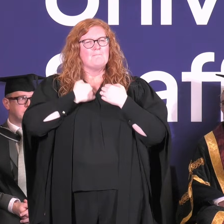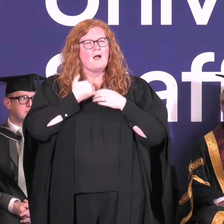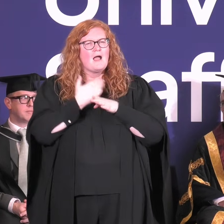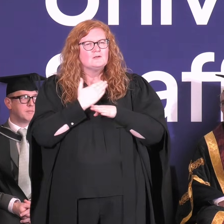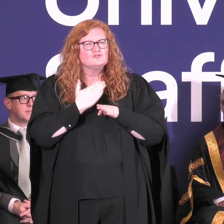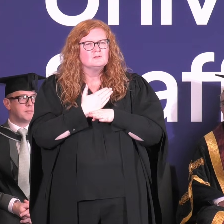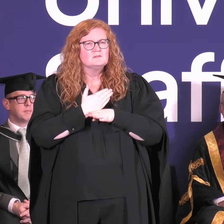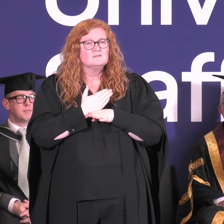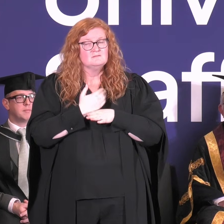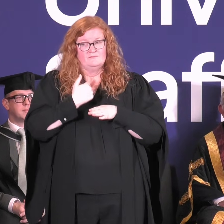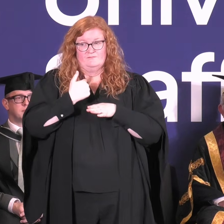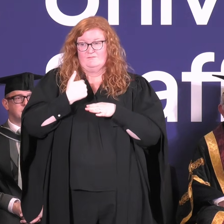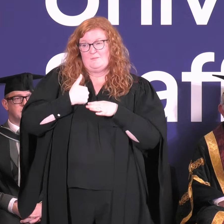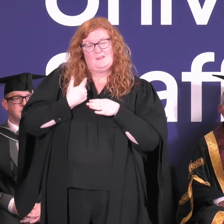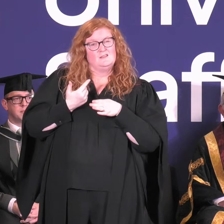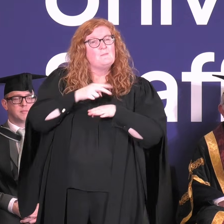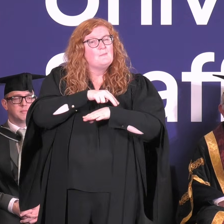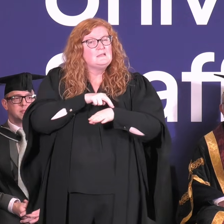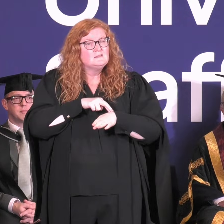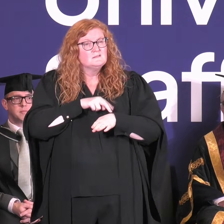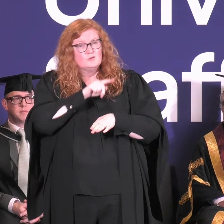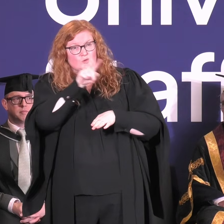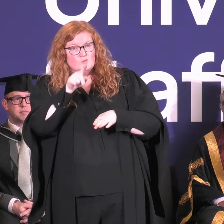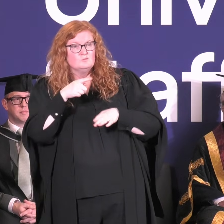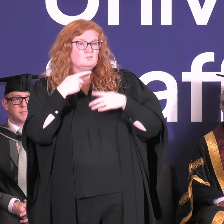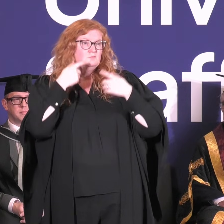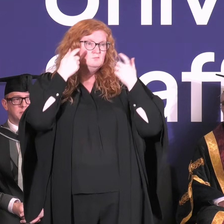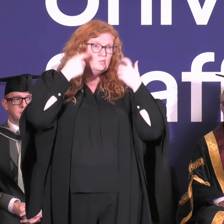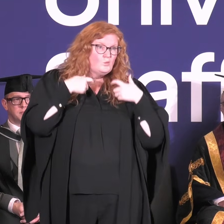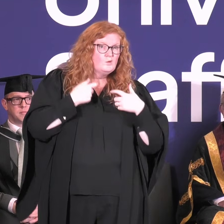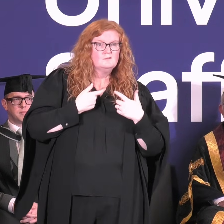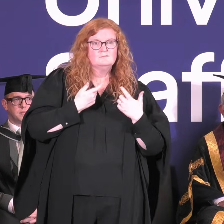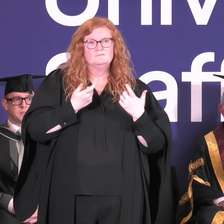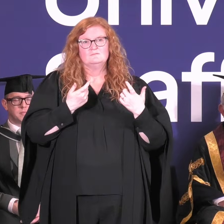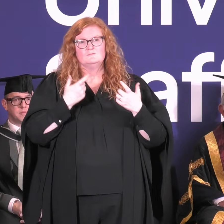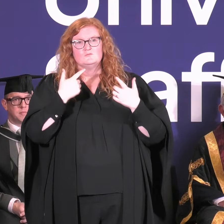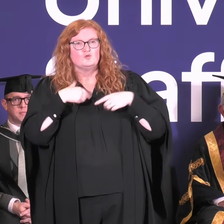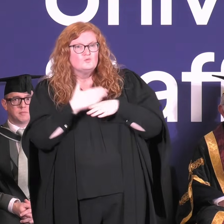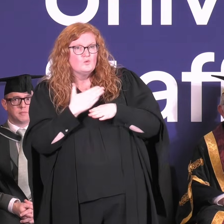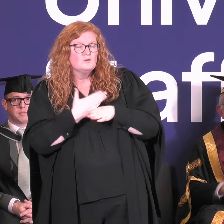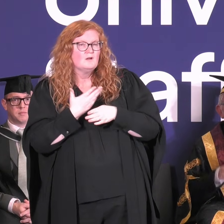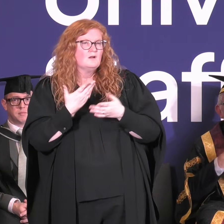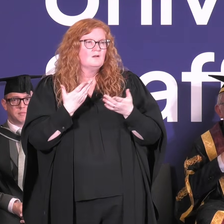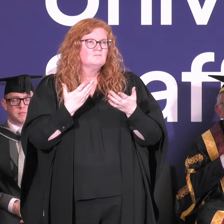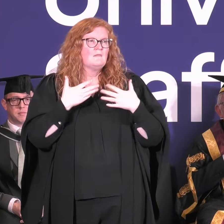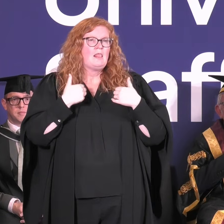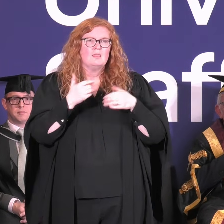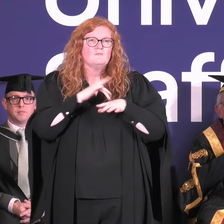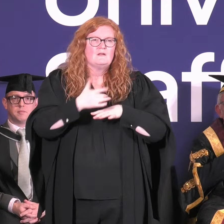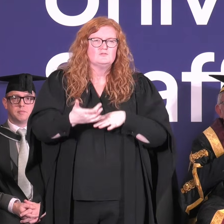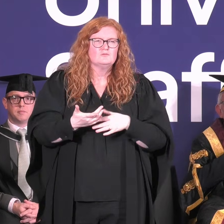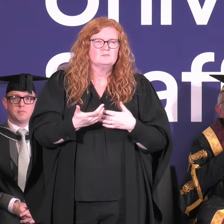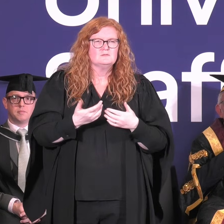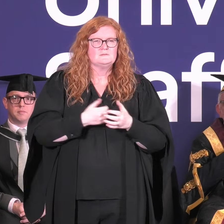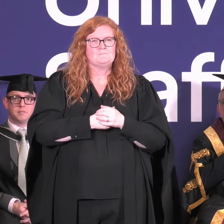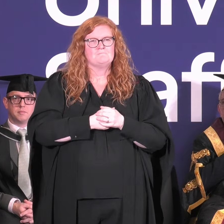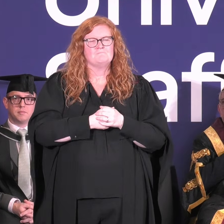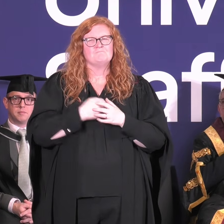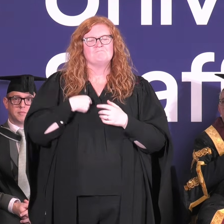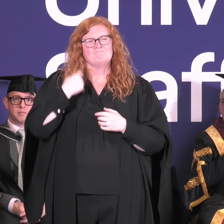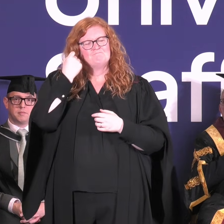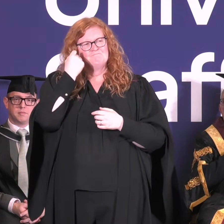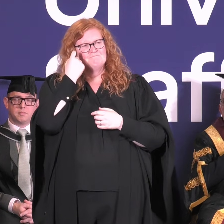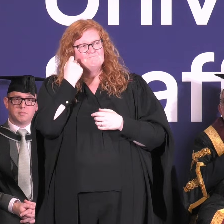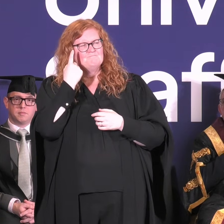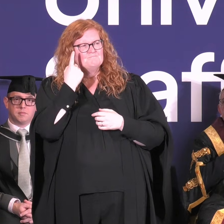case, as a police force, in your case, as lawyers or social workers or health professionals. And I realized that some of the